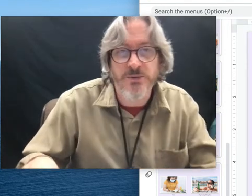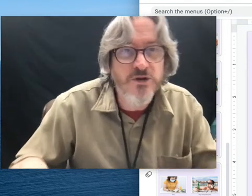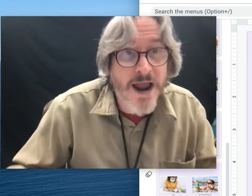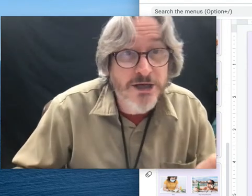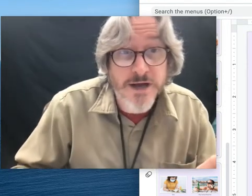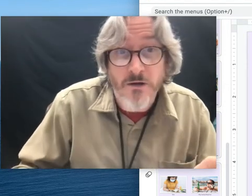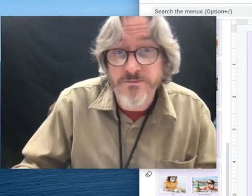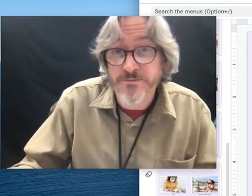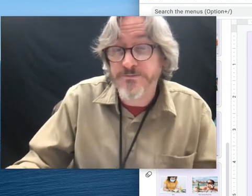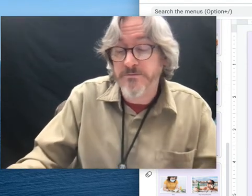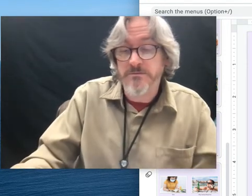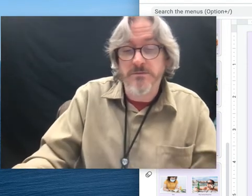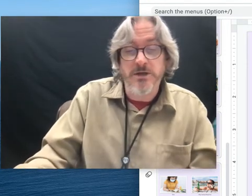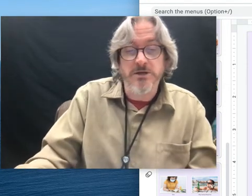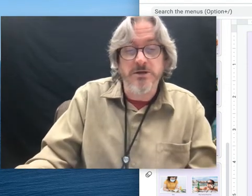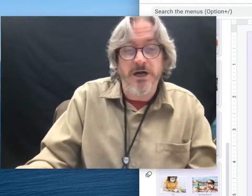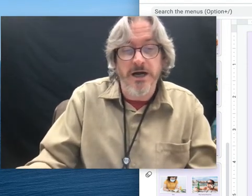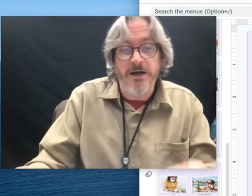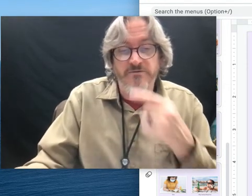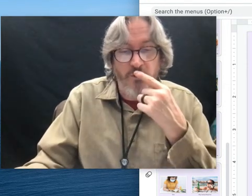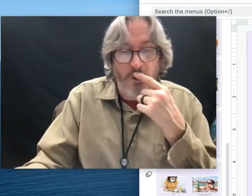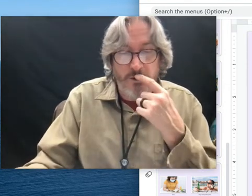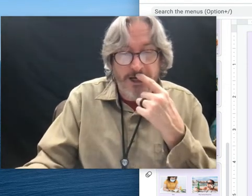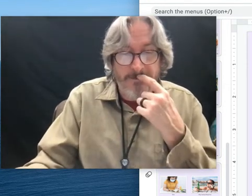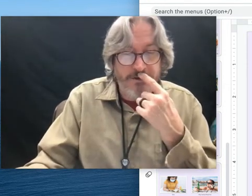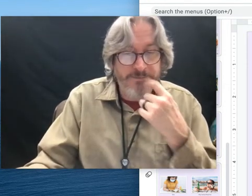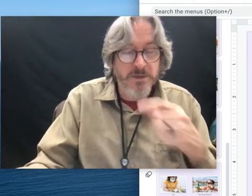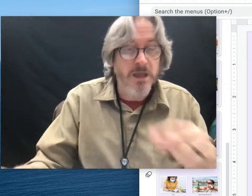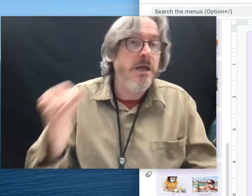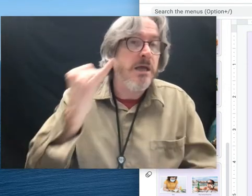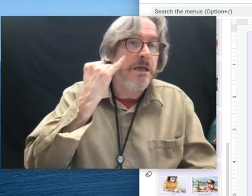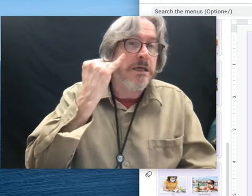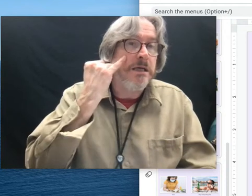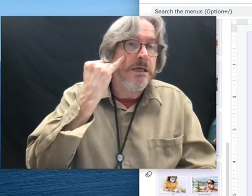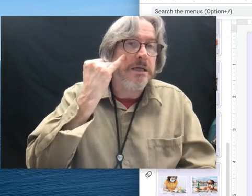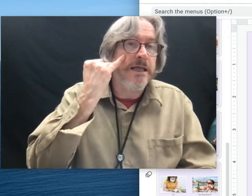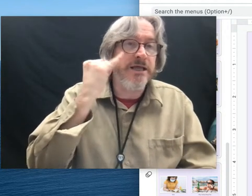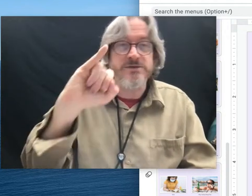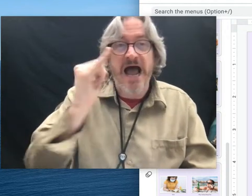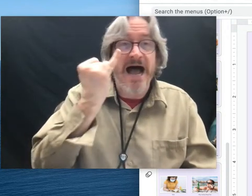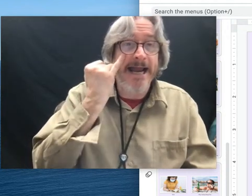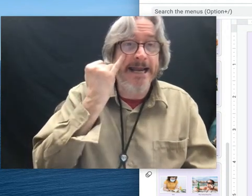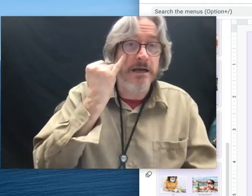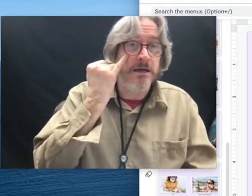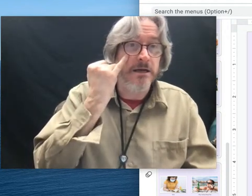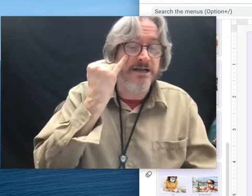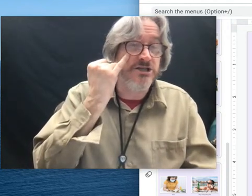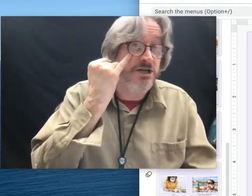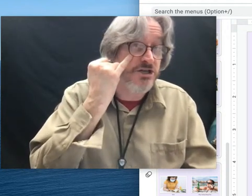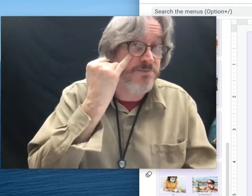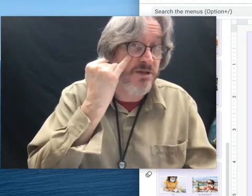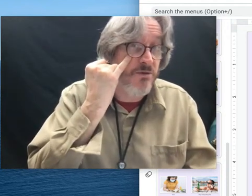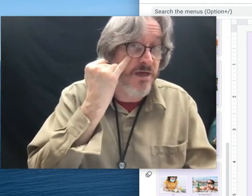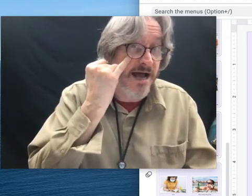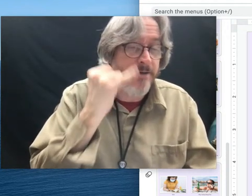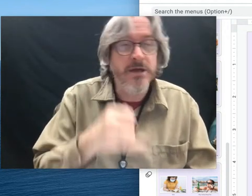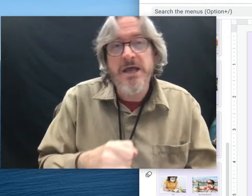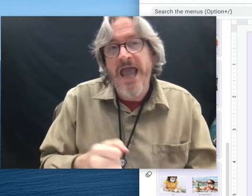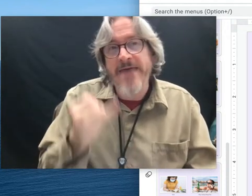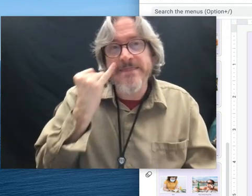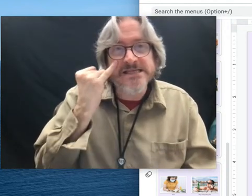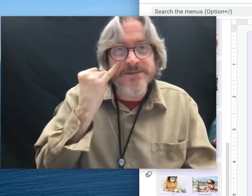So in the rationale for the whole chapter, they use I and touch just below the